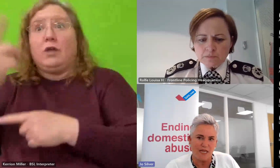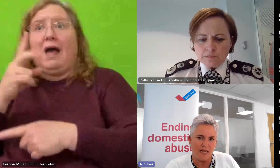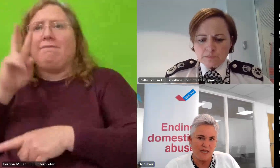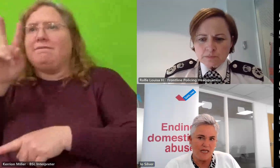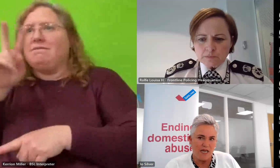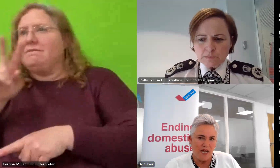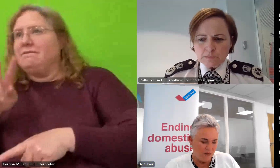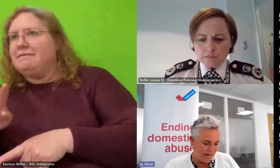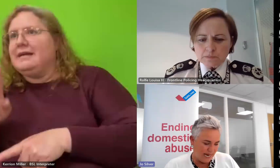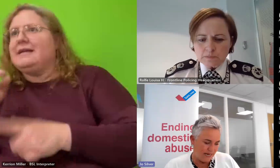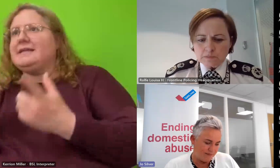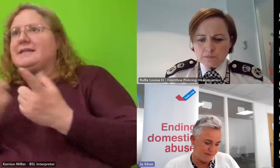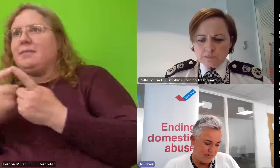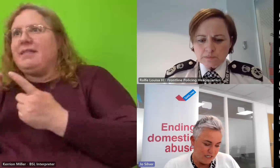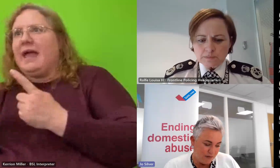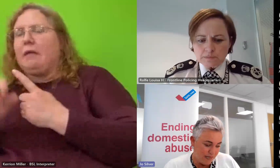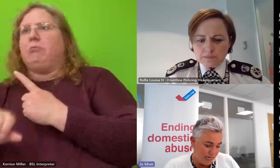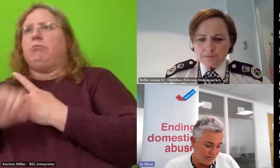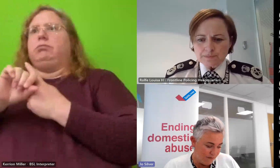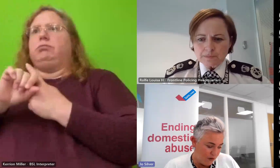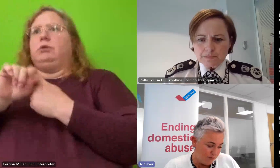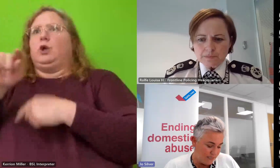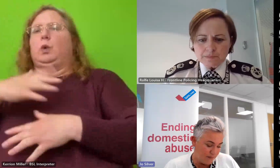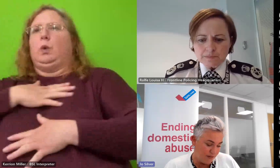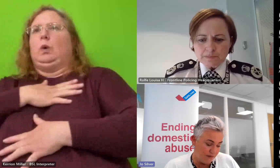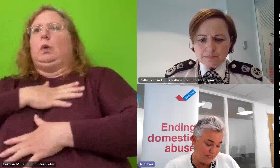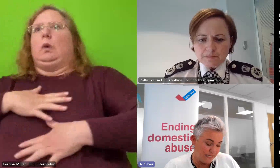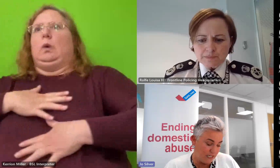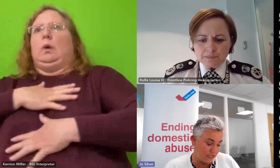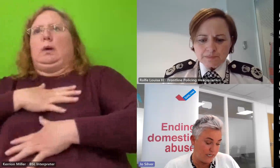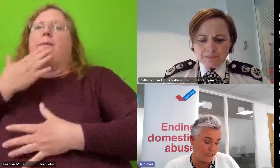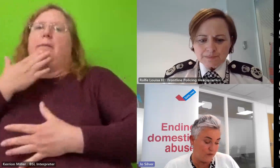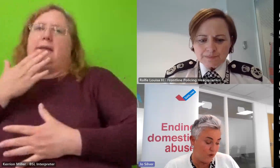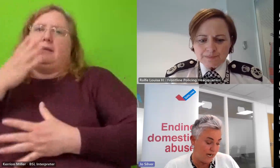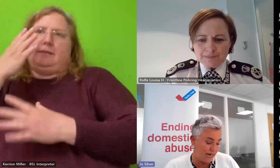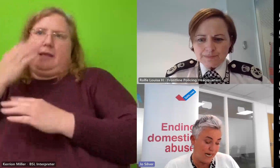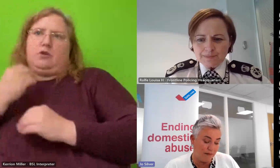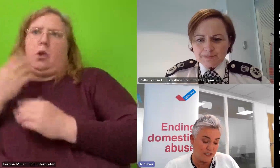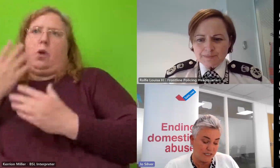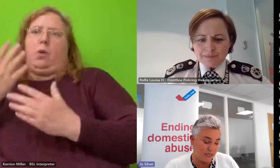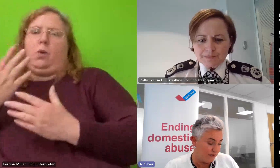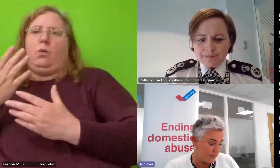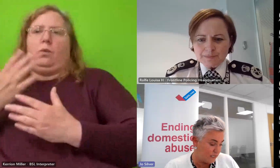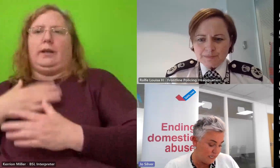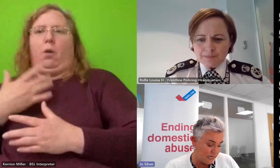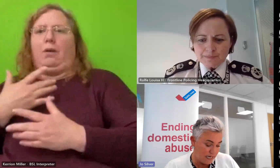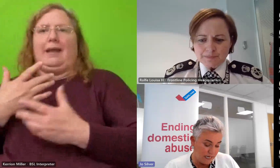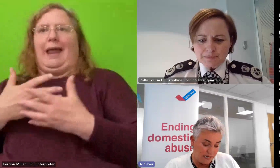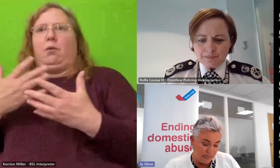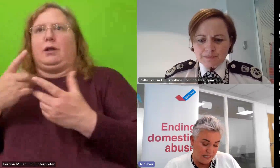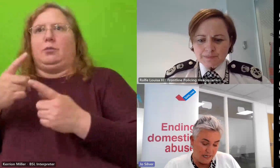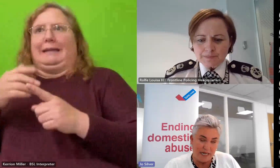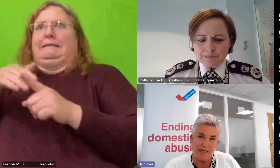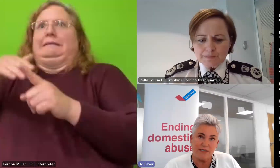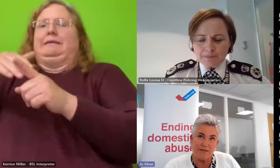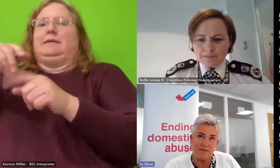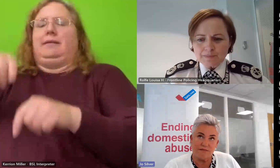route. Okay, so I think I've opened up the conversation as to why. I'm just going to